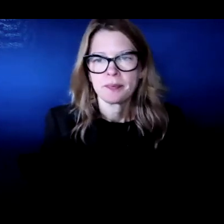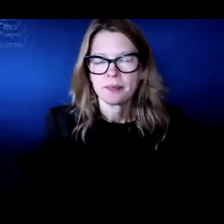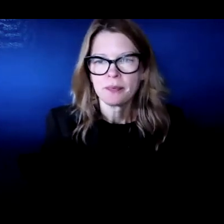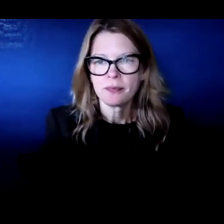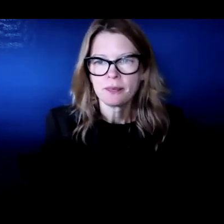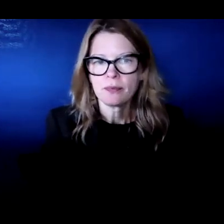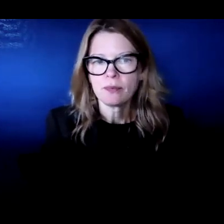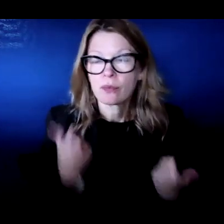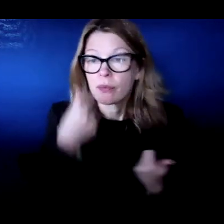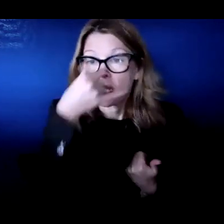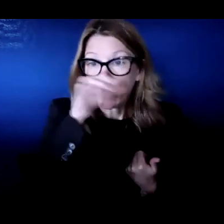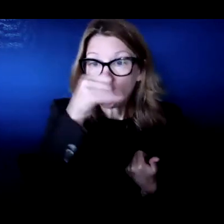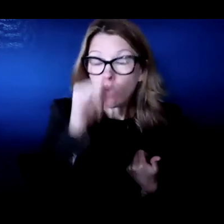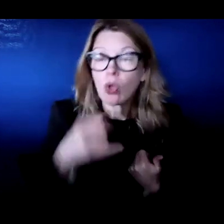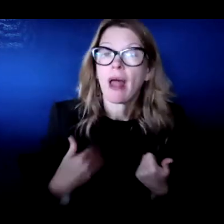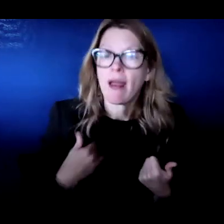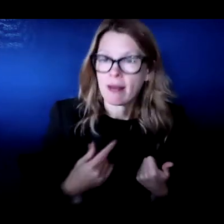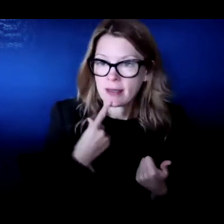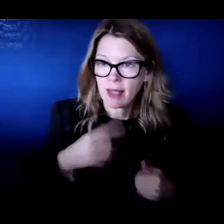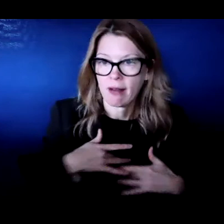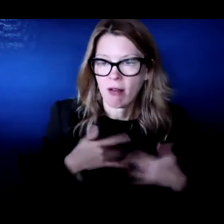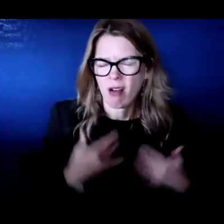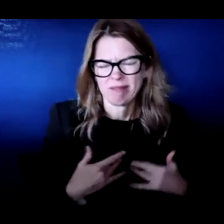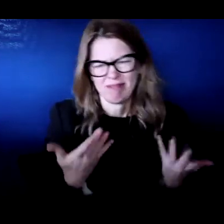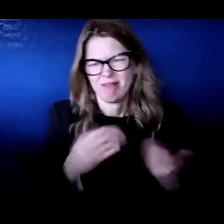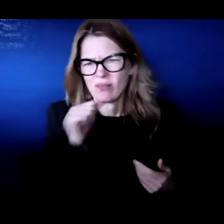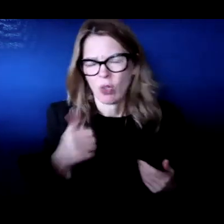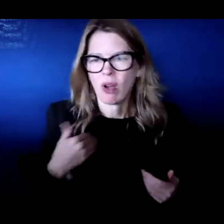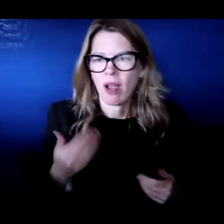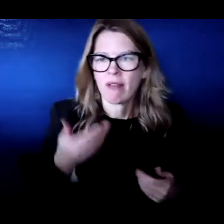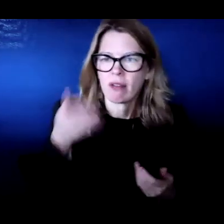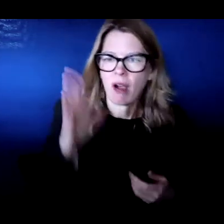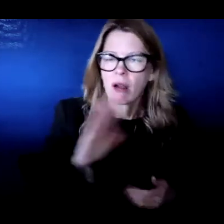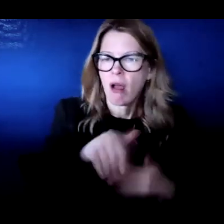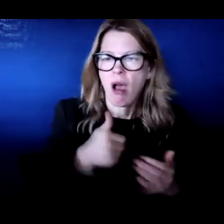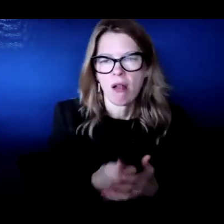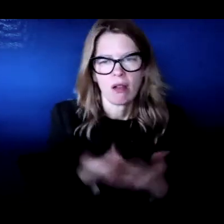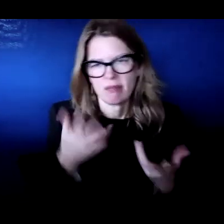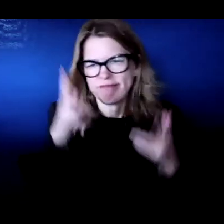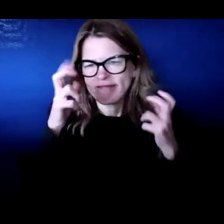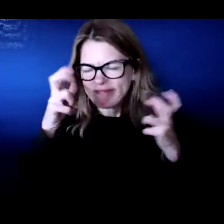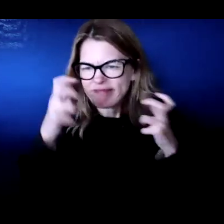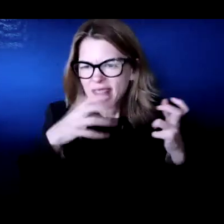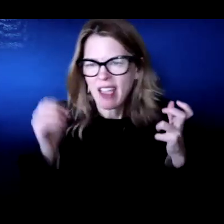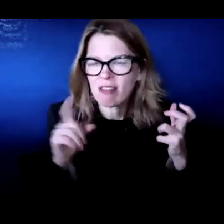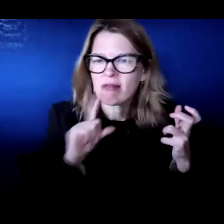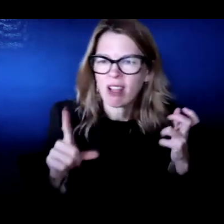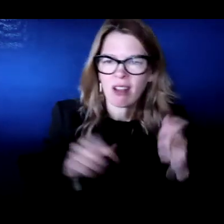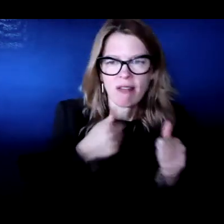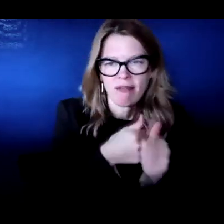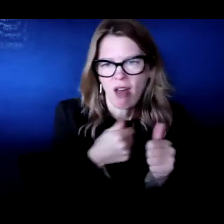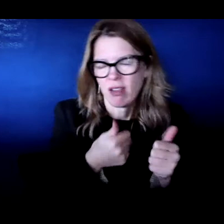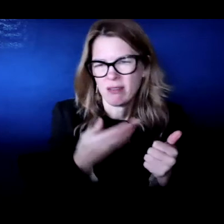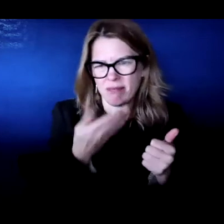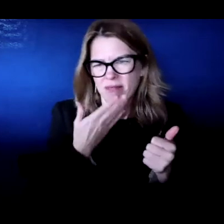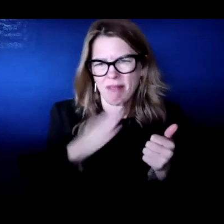The fool has said in his heart, "There is no God. All are corrupt and commit abominable acts. There is none